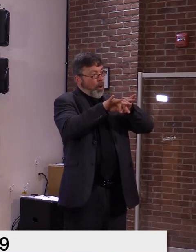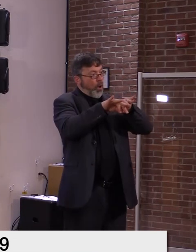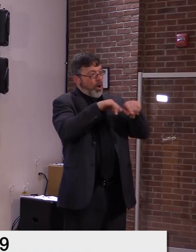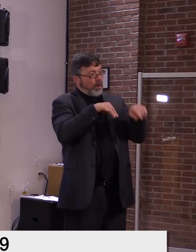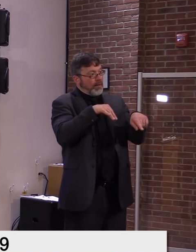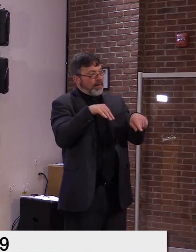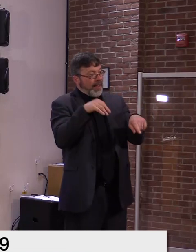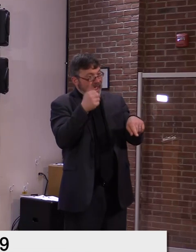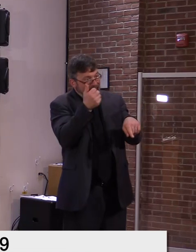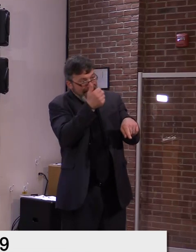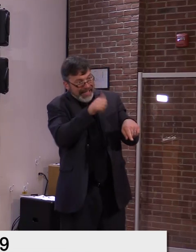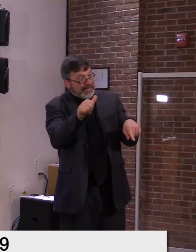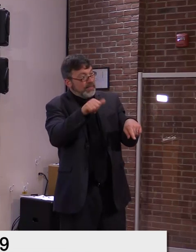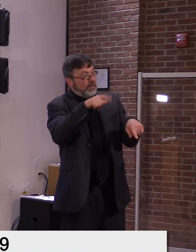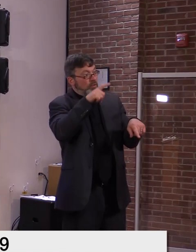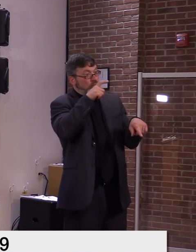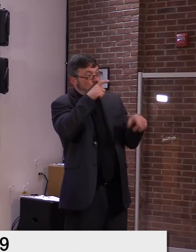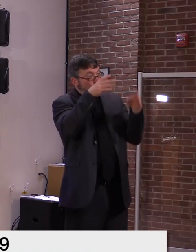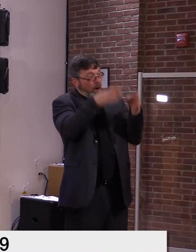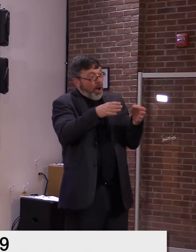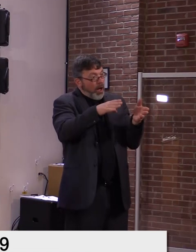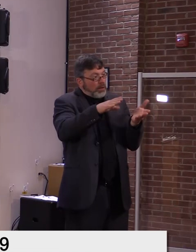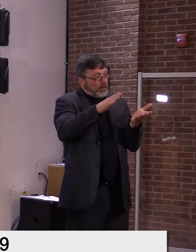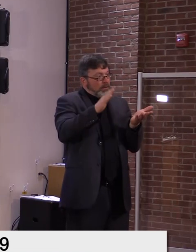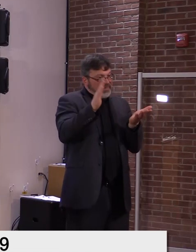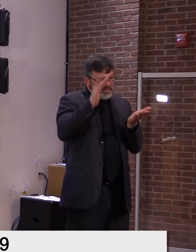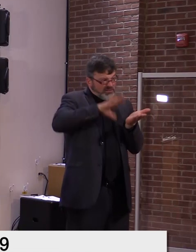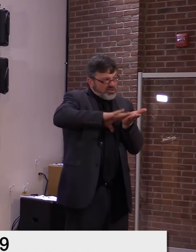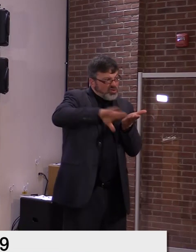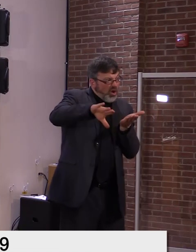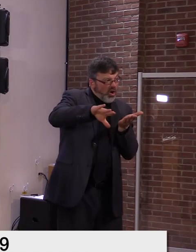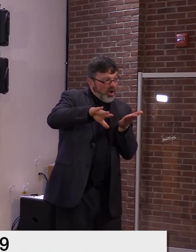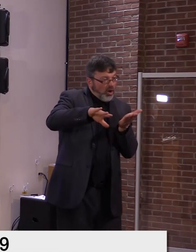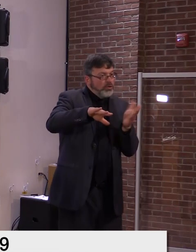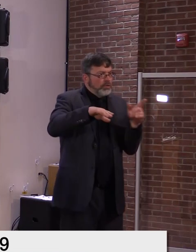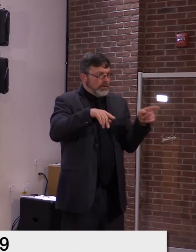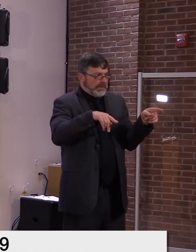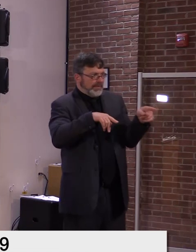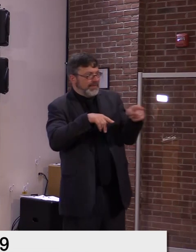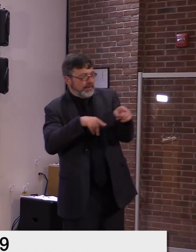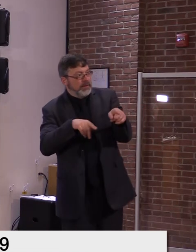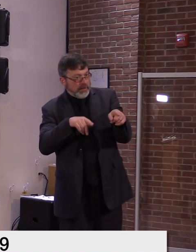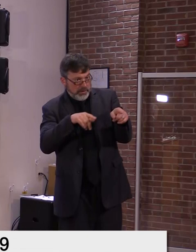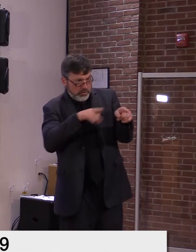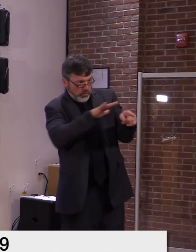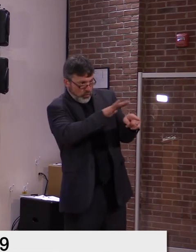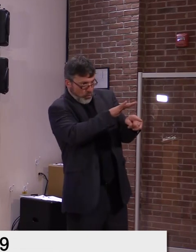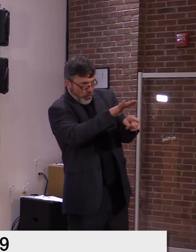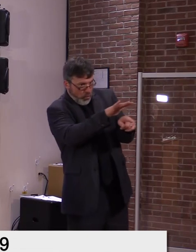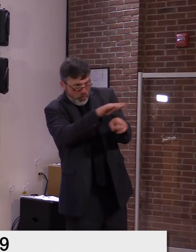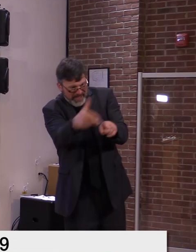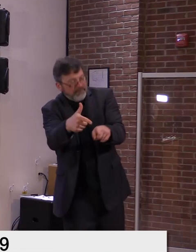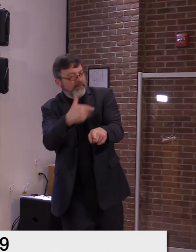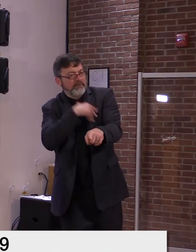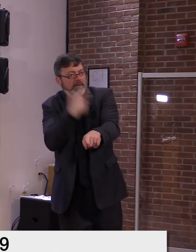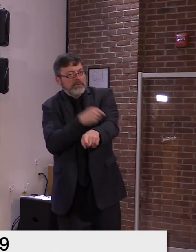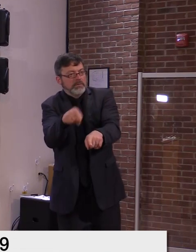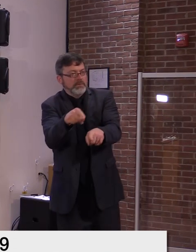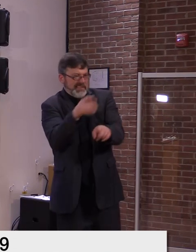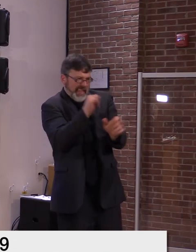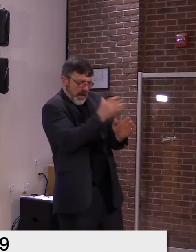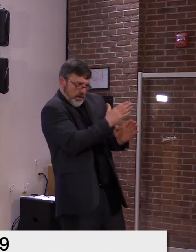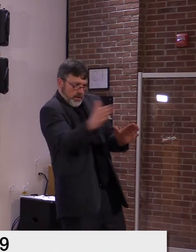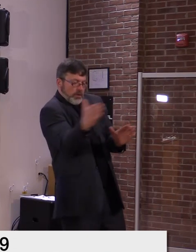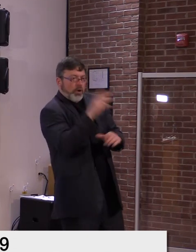hospitals and at visiting the actual long-term care facility to get long-term care facilities